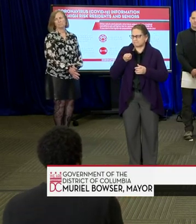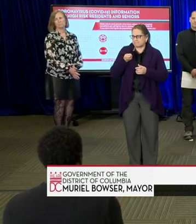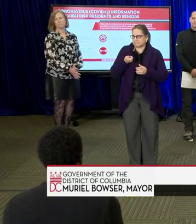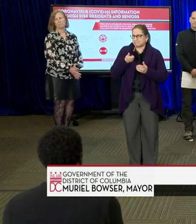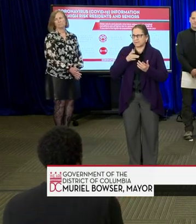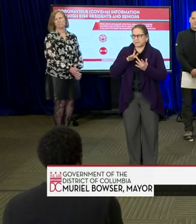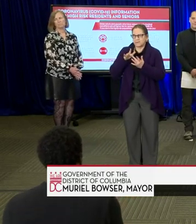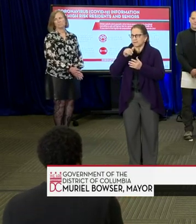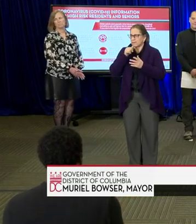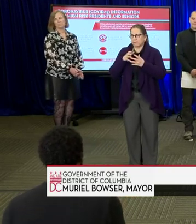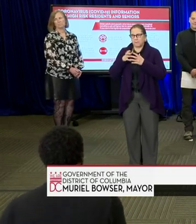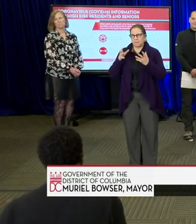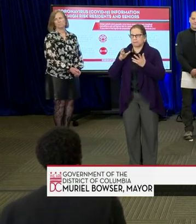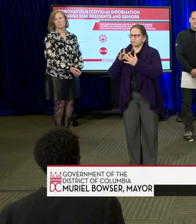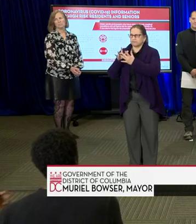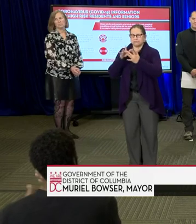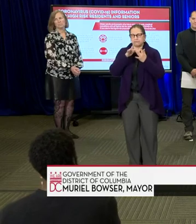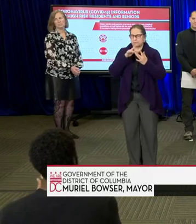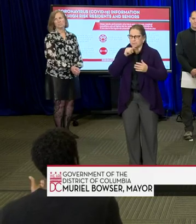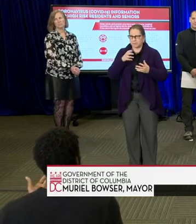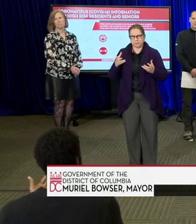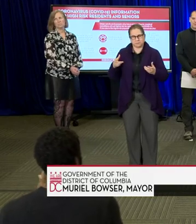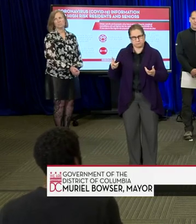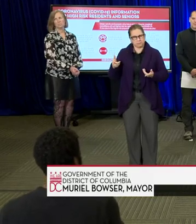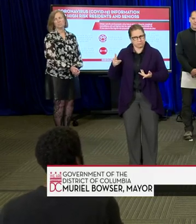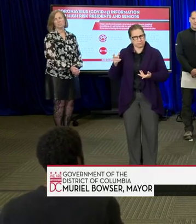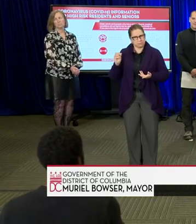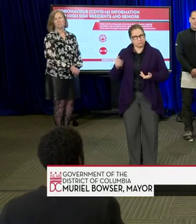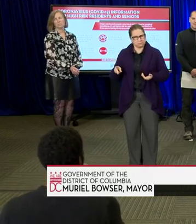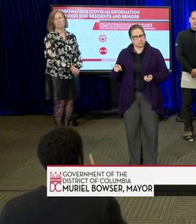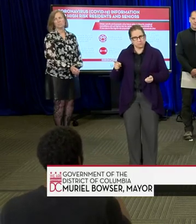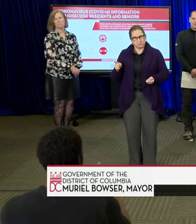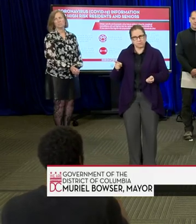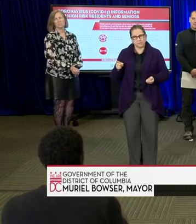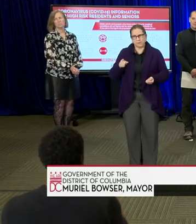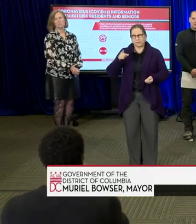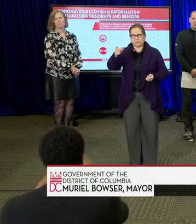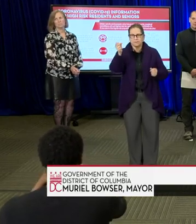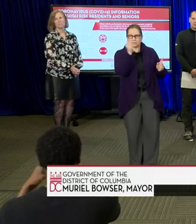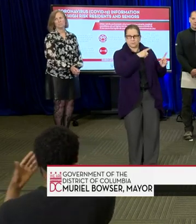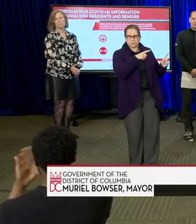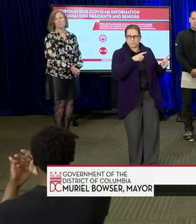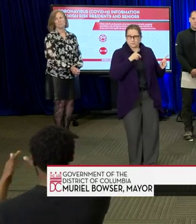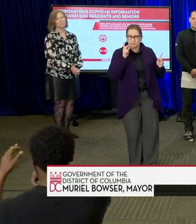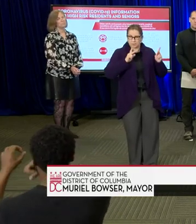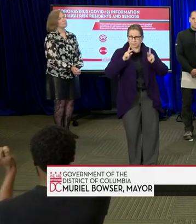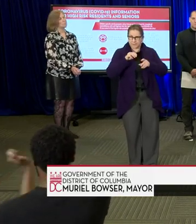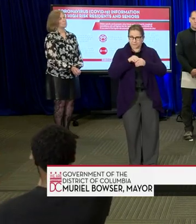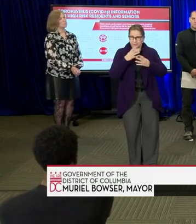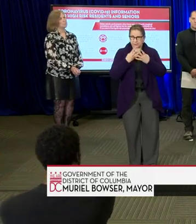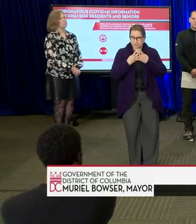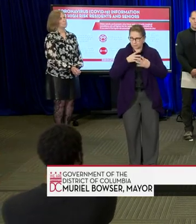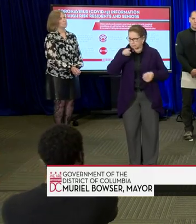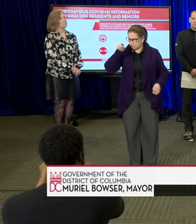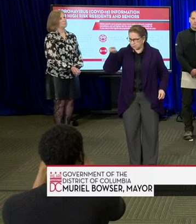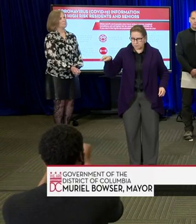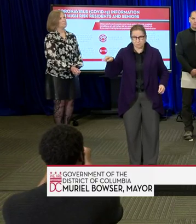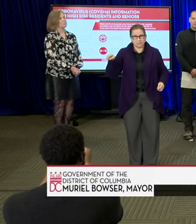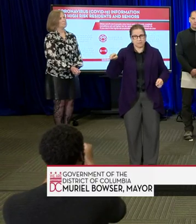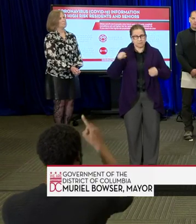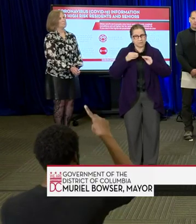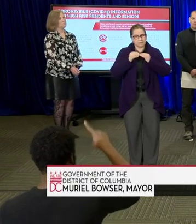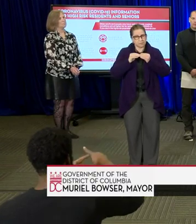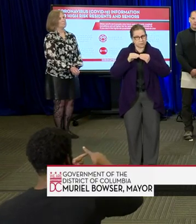week when we were with the police was about the number of people that are locked up. Has that decreased at all, or can you give us any information on